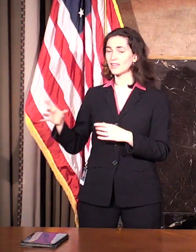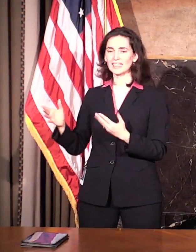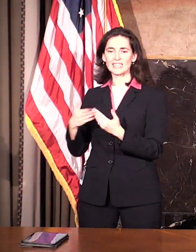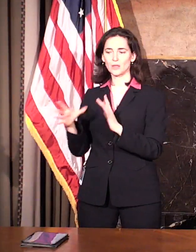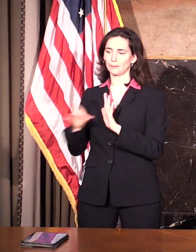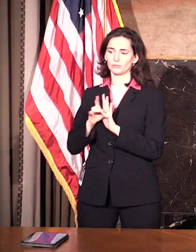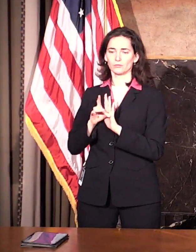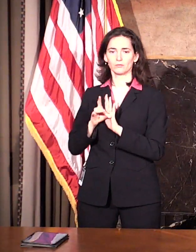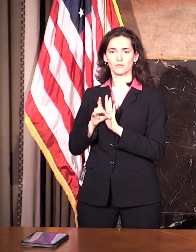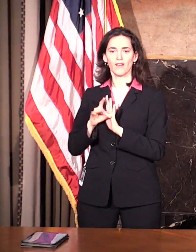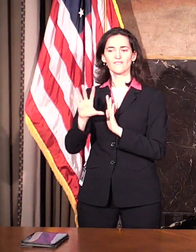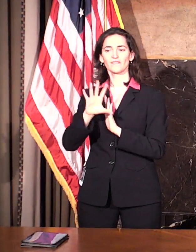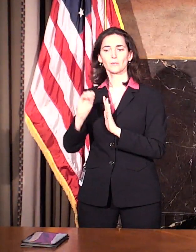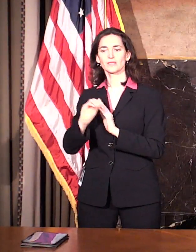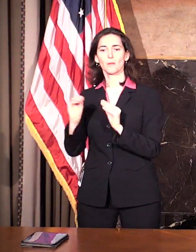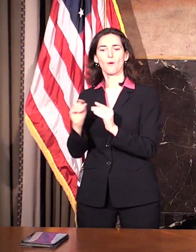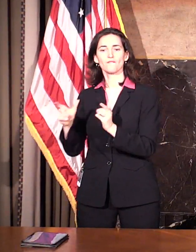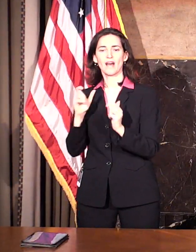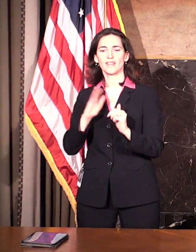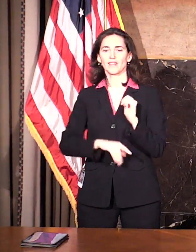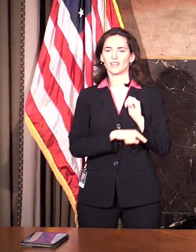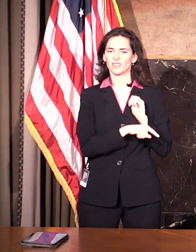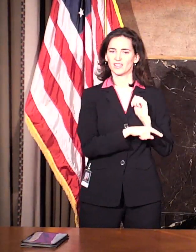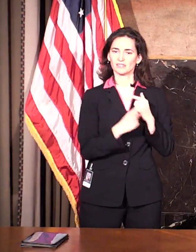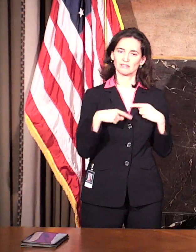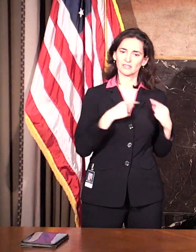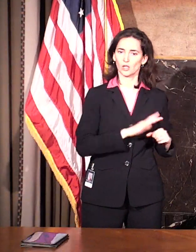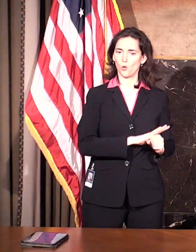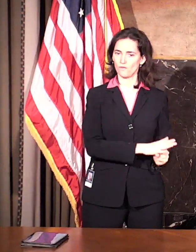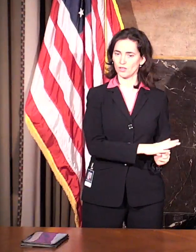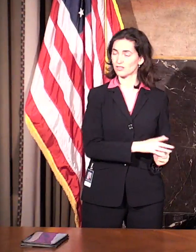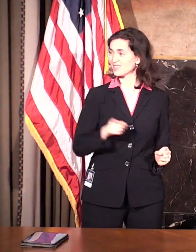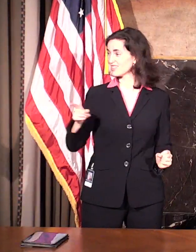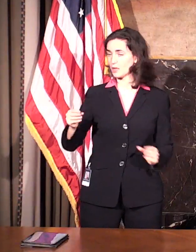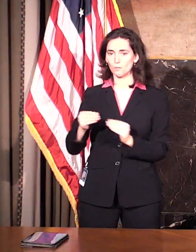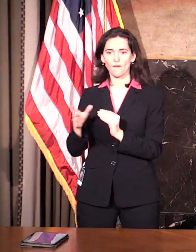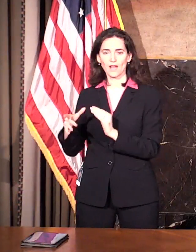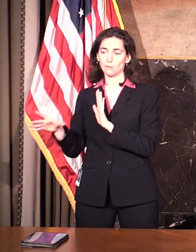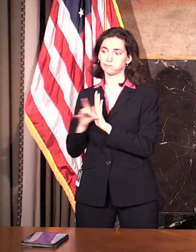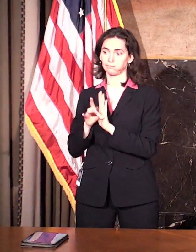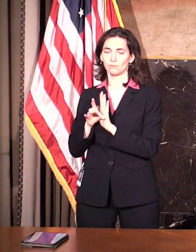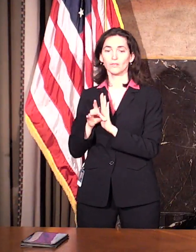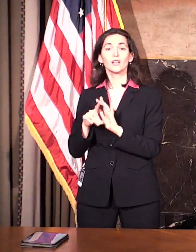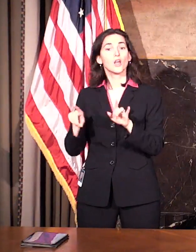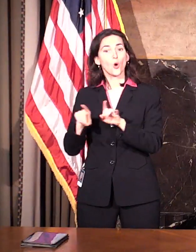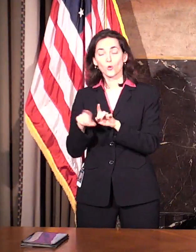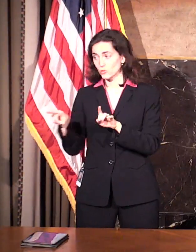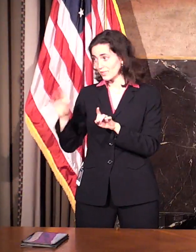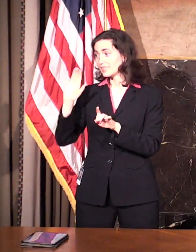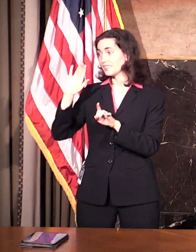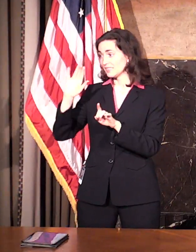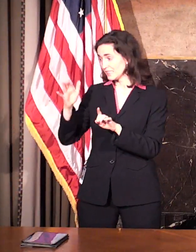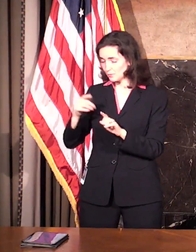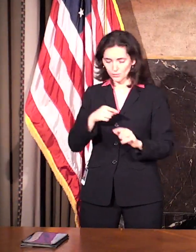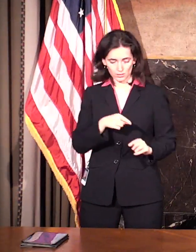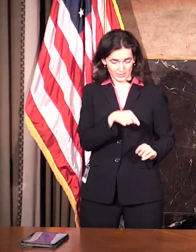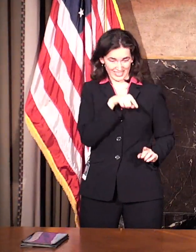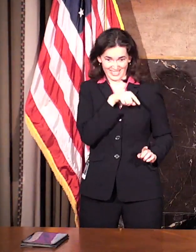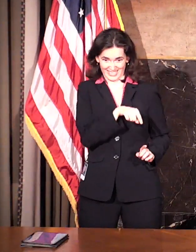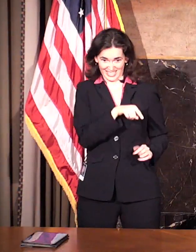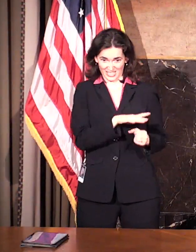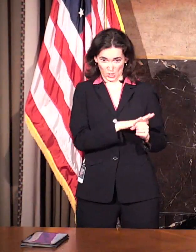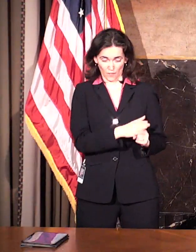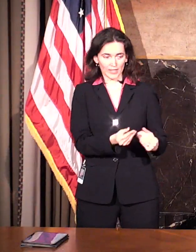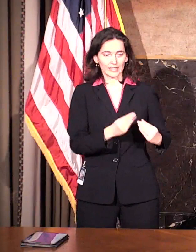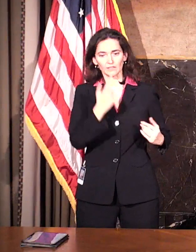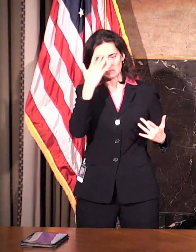more transmissible. And then there's growing evidence that you have a poorer outcome on